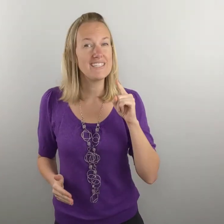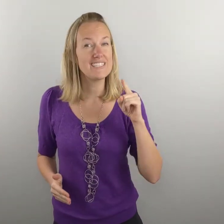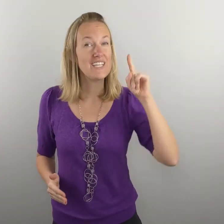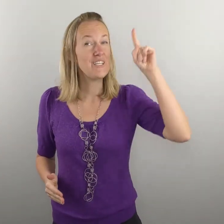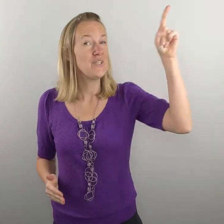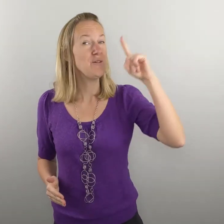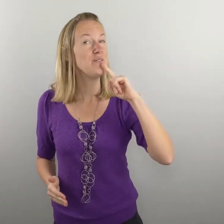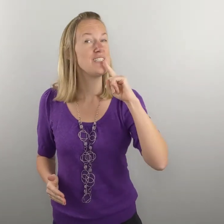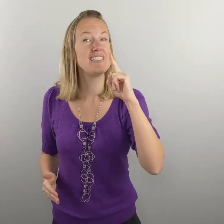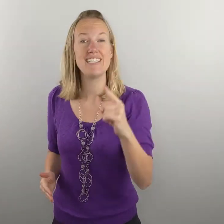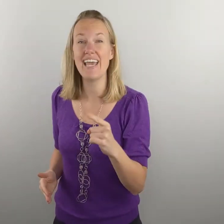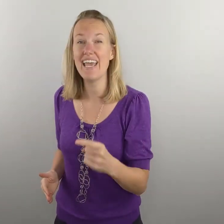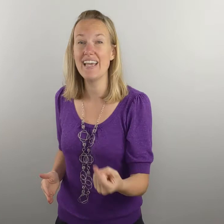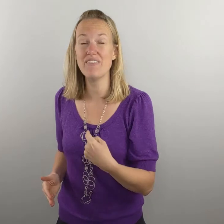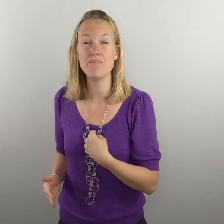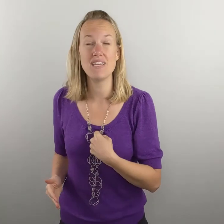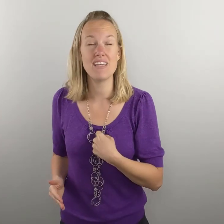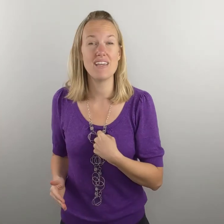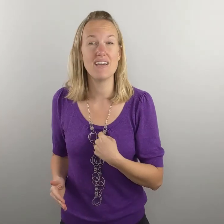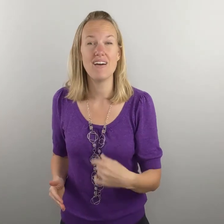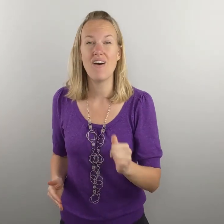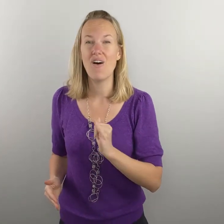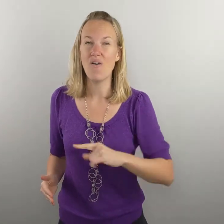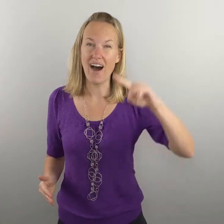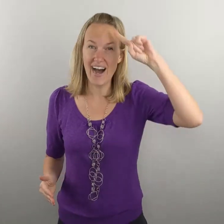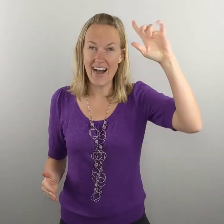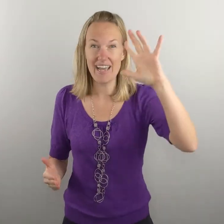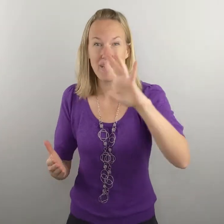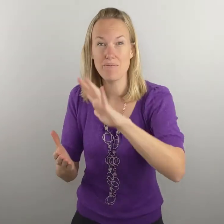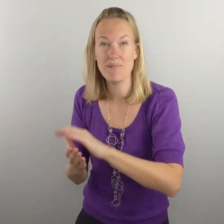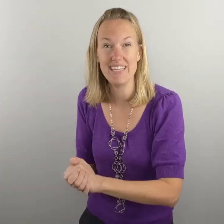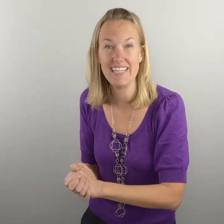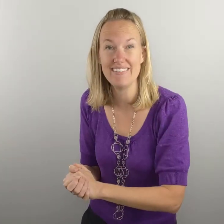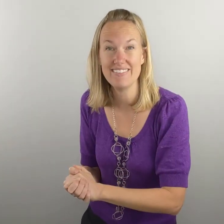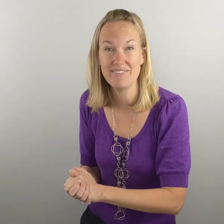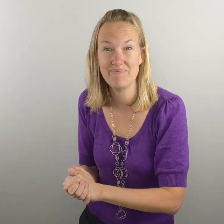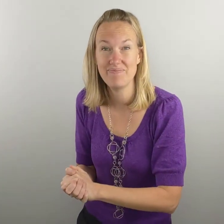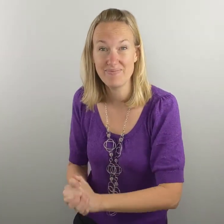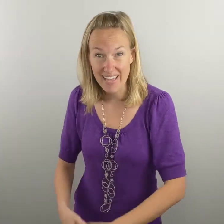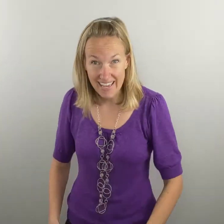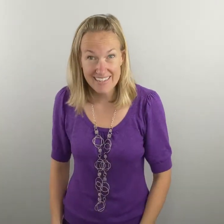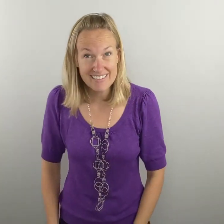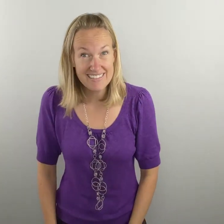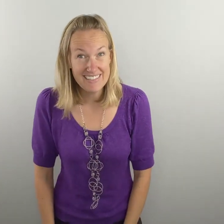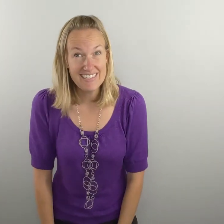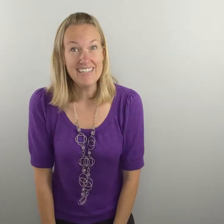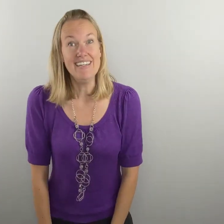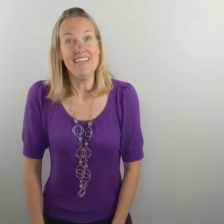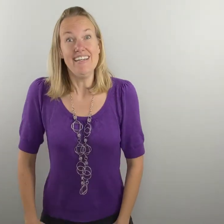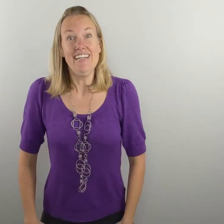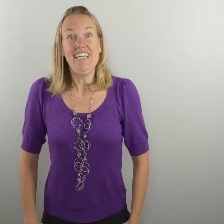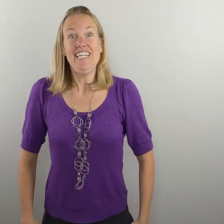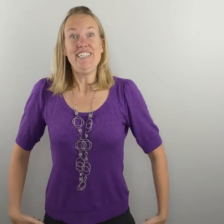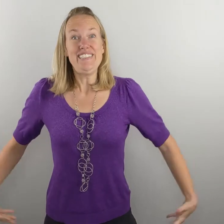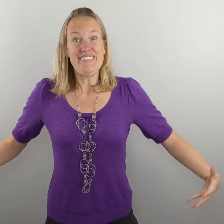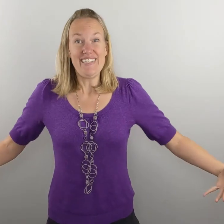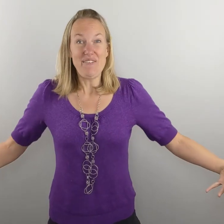what you say of me. Oh, I believe. Okay? Who's ready to put it